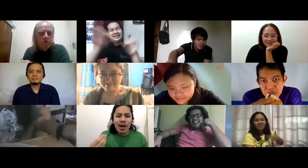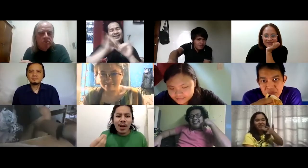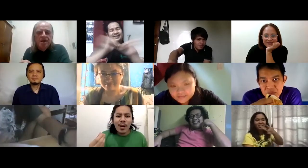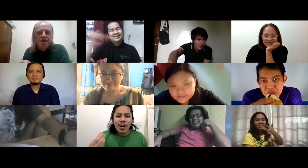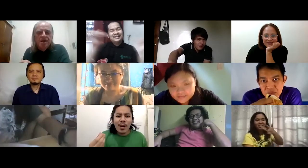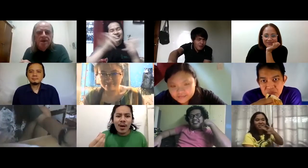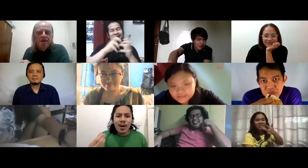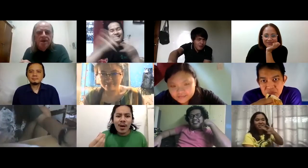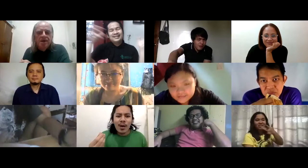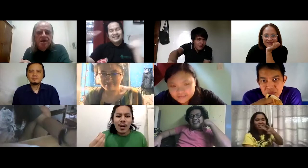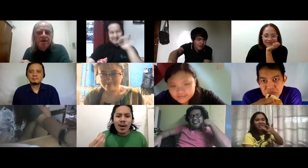Okay.